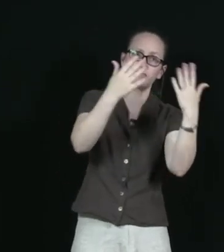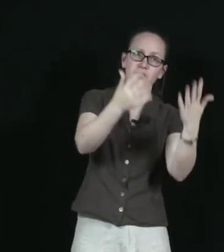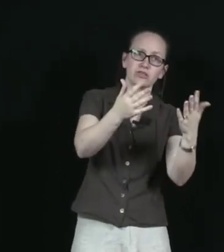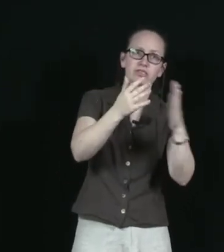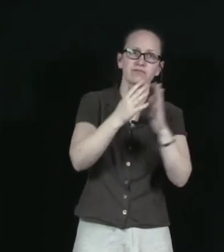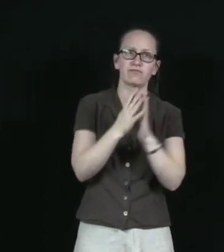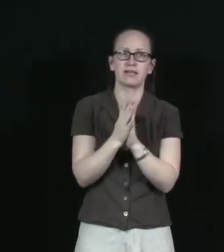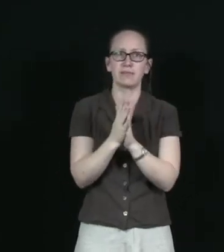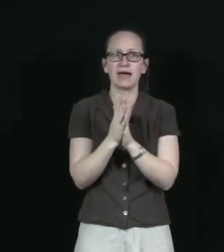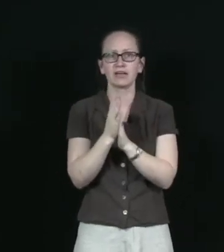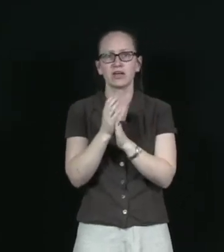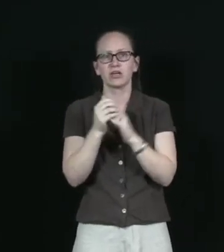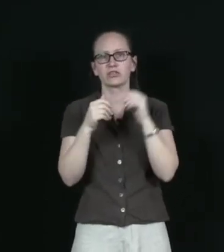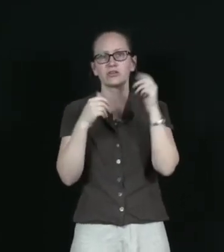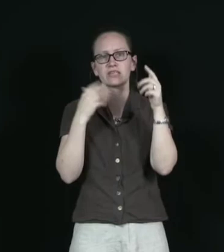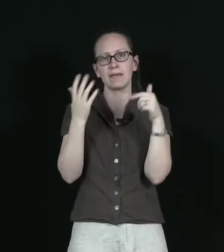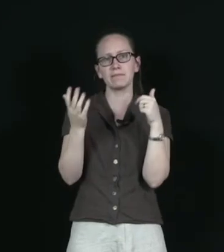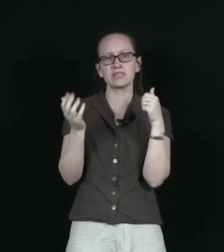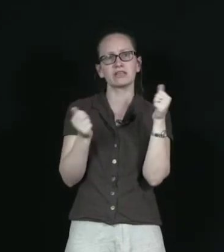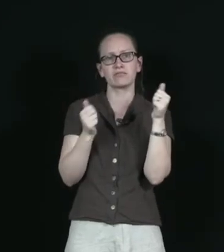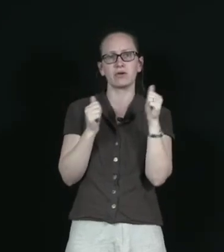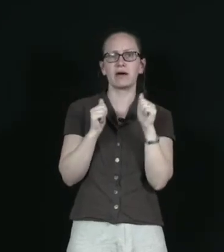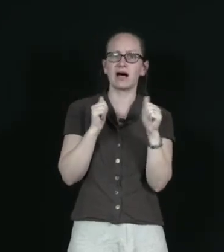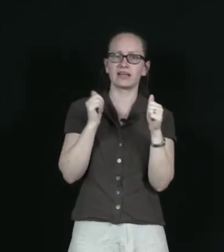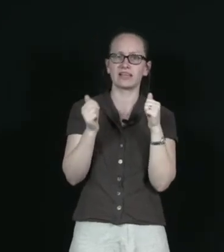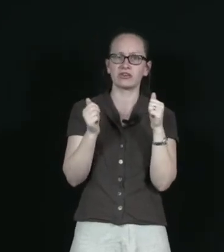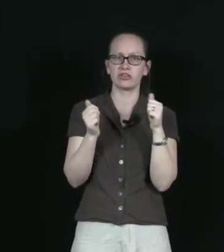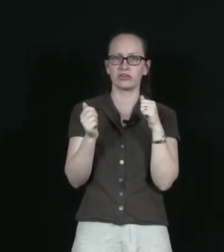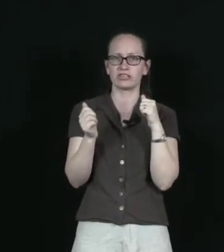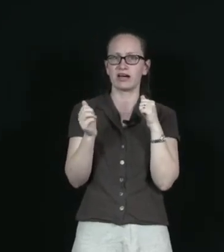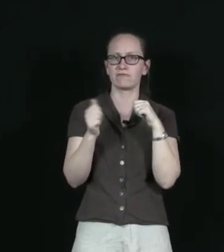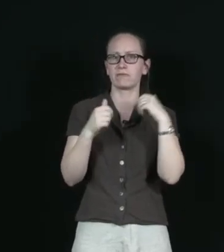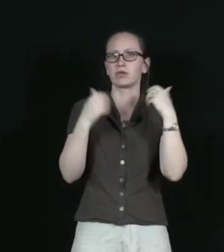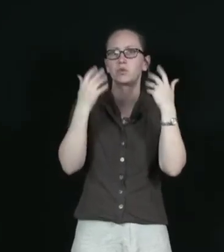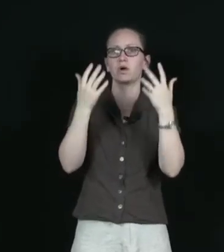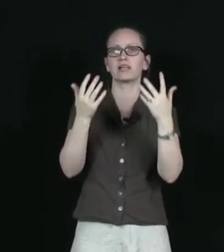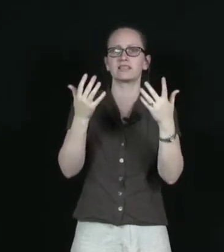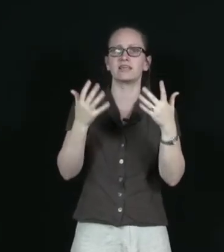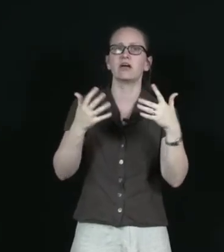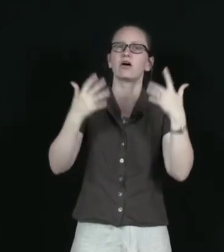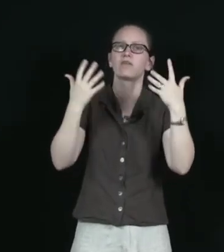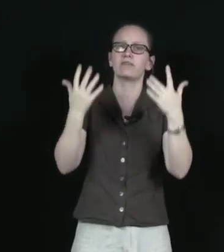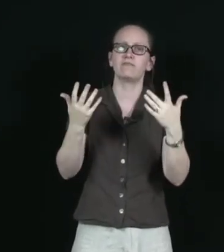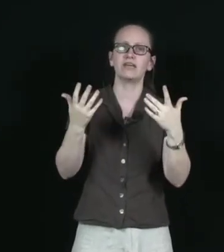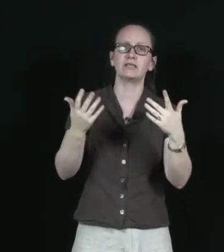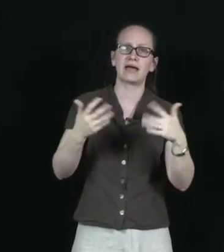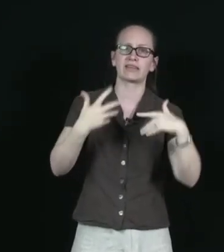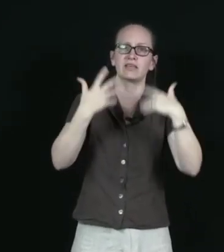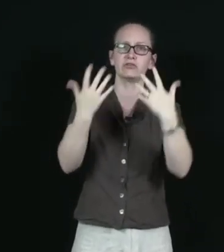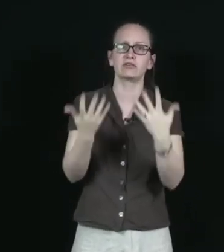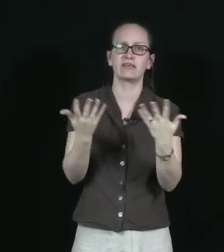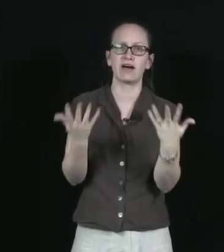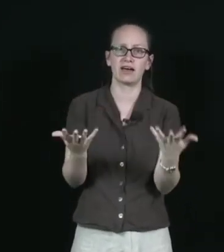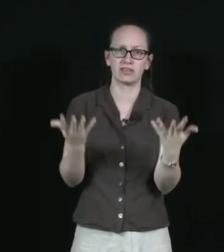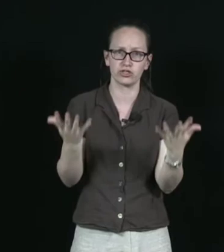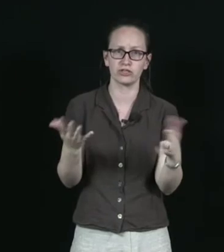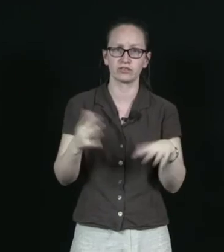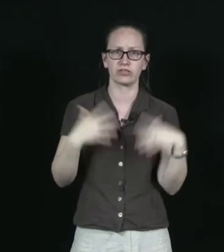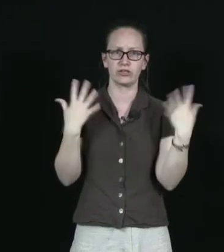giving you some feedback. So 10% of your mark is actually going to come from the quality of the feedback that you give other students. So you're